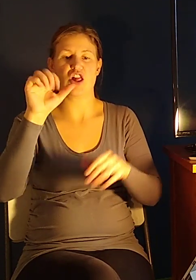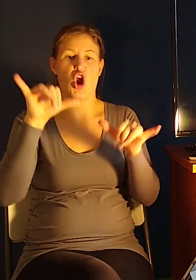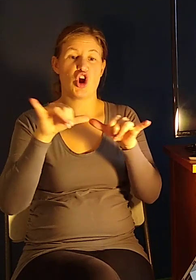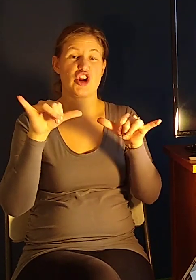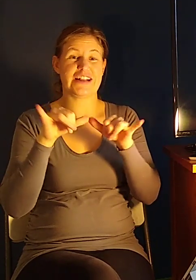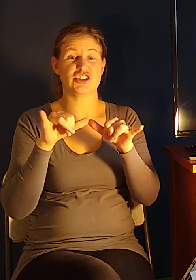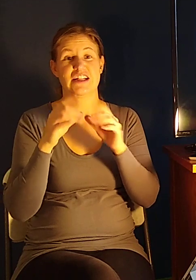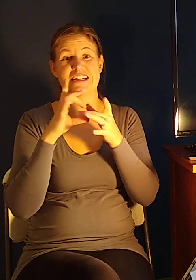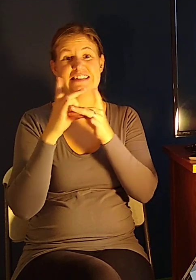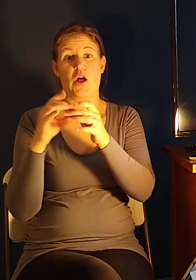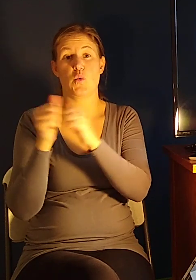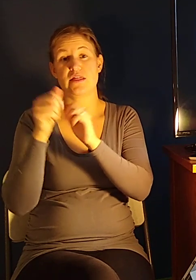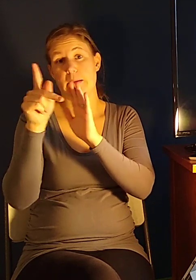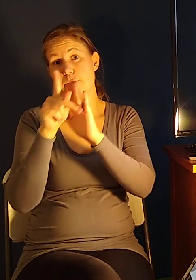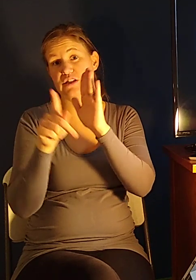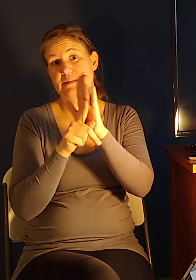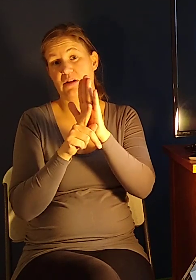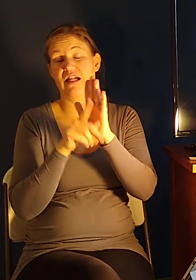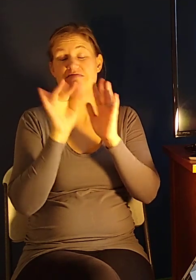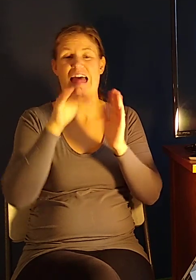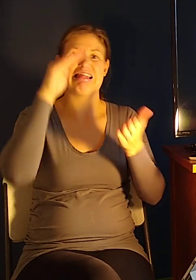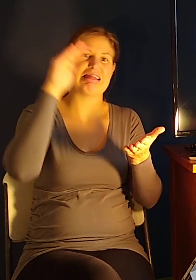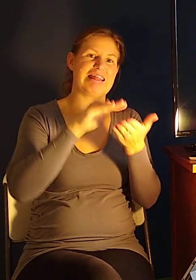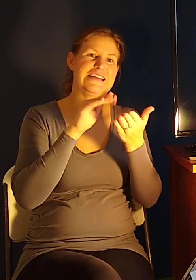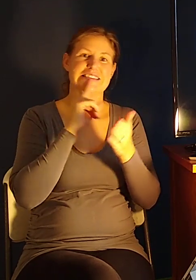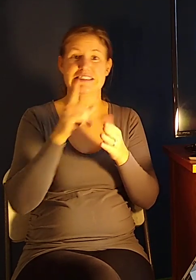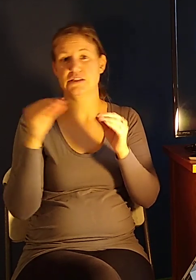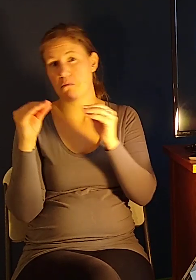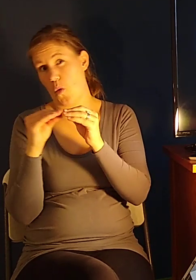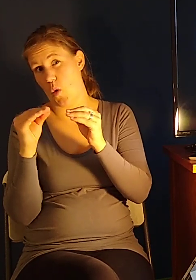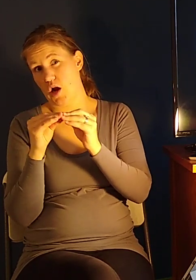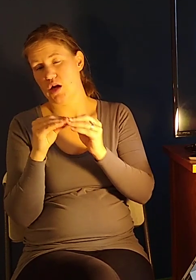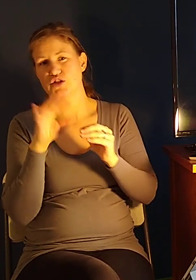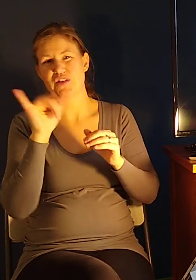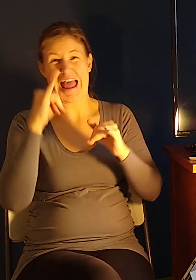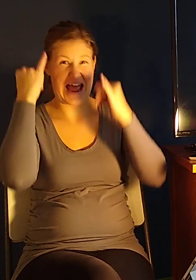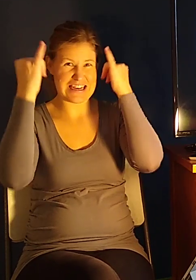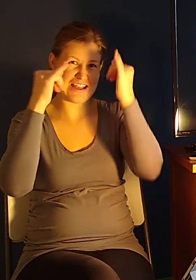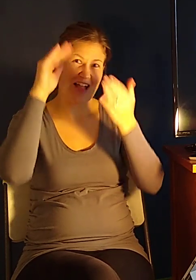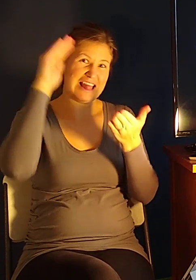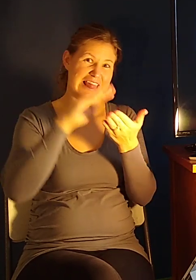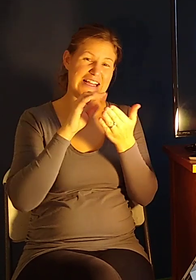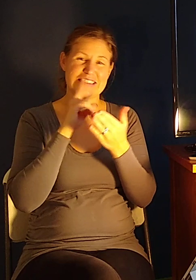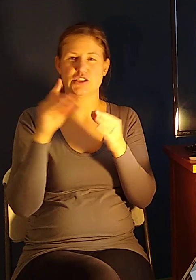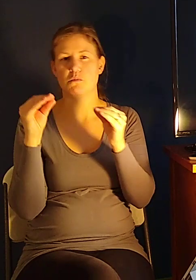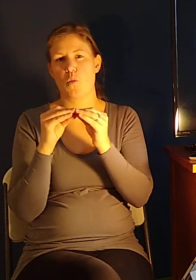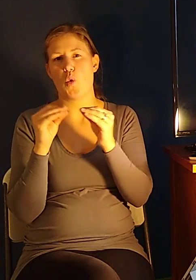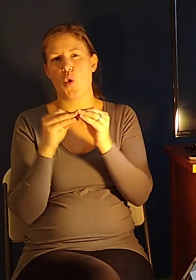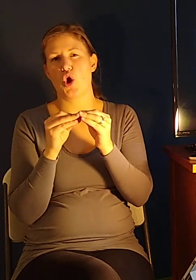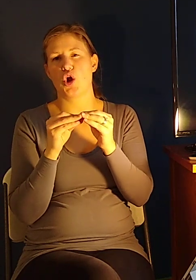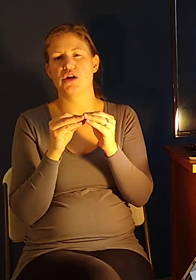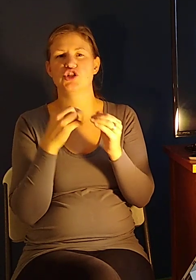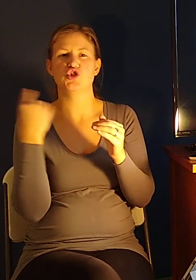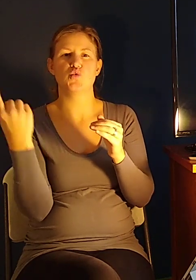with the principle of less is more. And so this idea of less is more is that you only employ